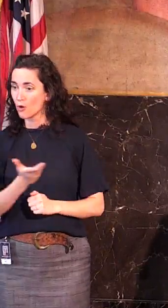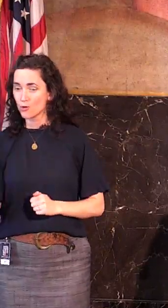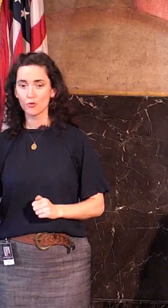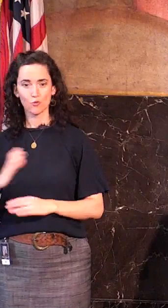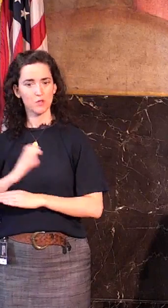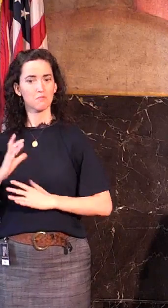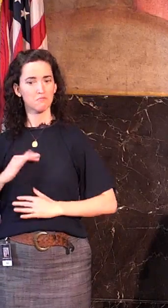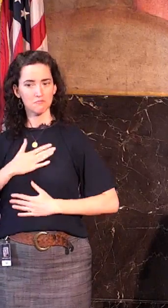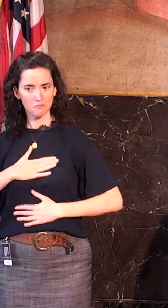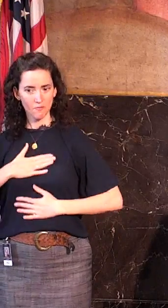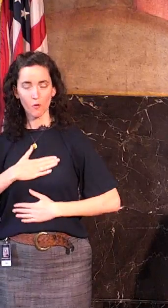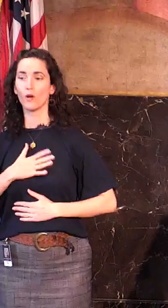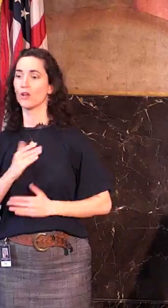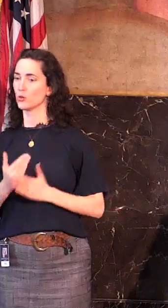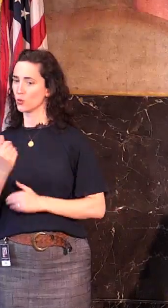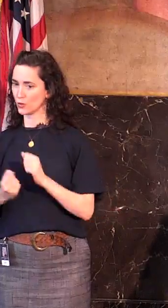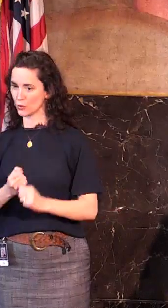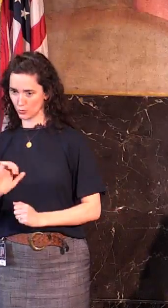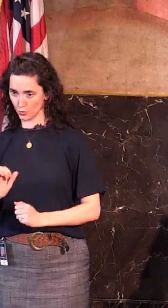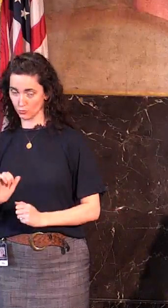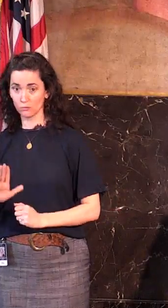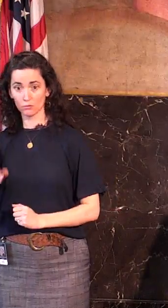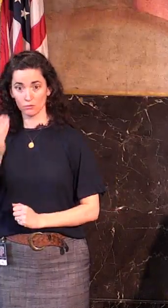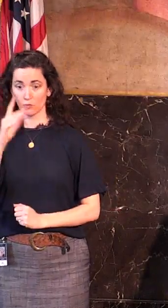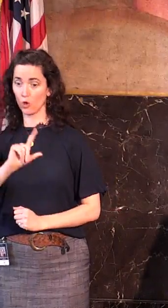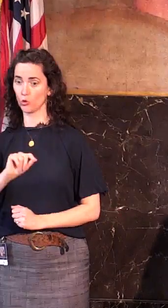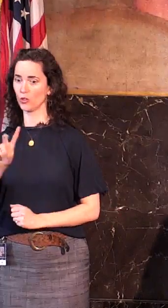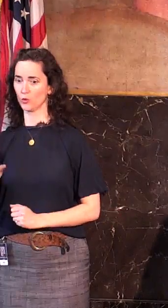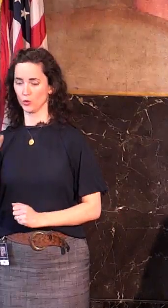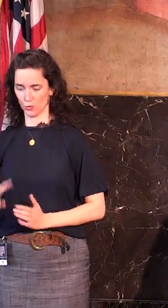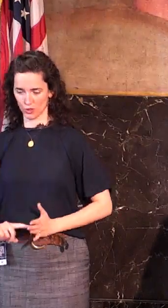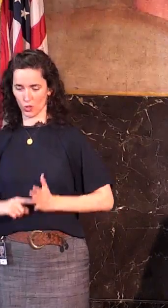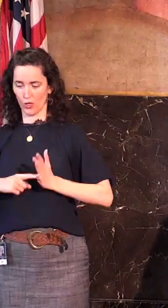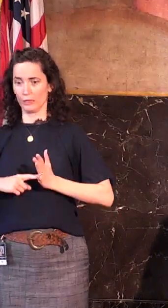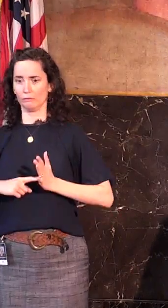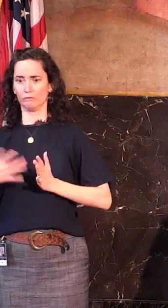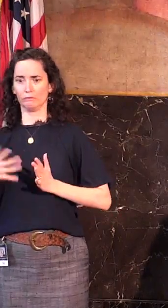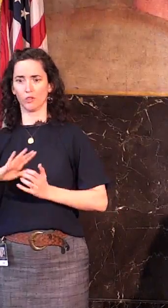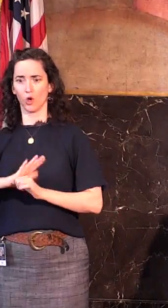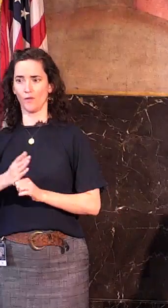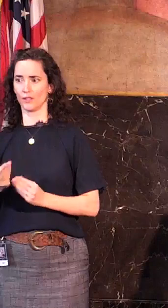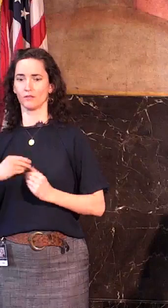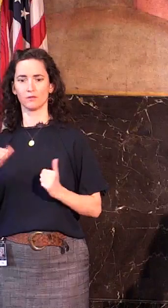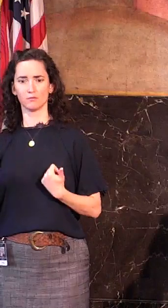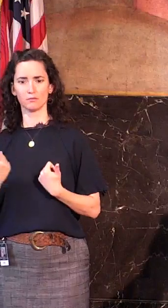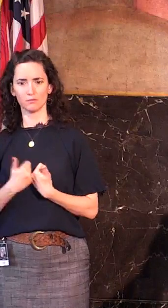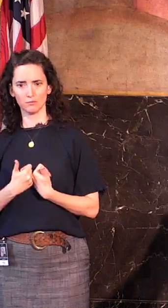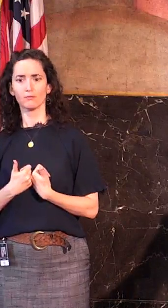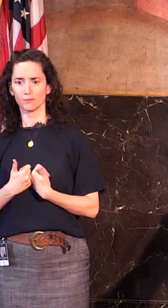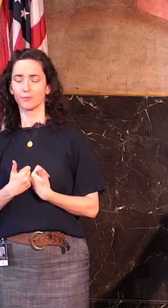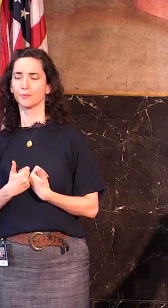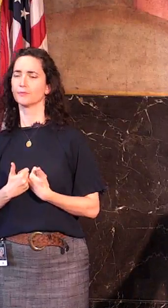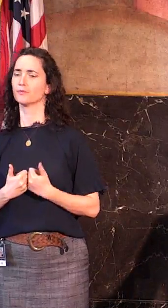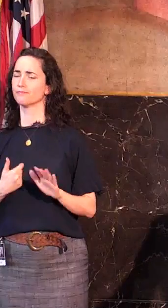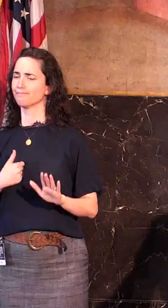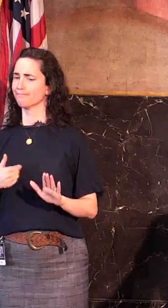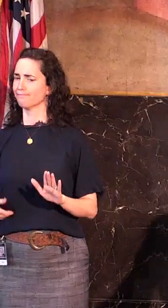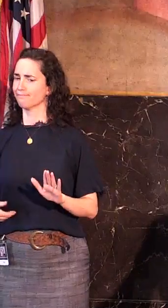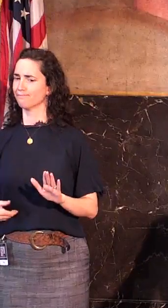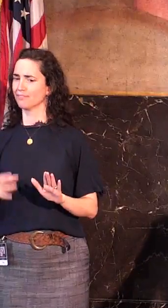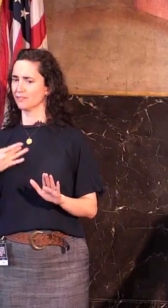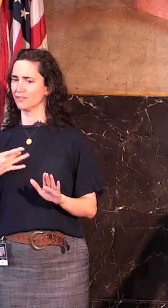I can tell you we start 2022 in a very challenging place with respect to COVID. I suspect just about